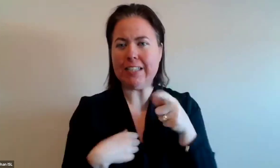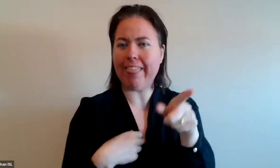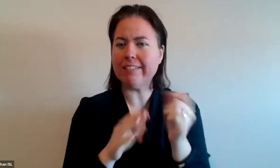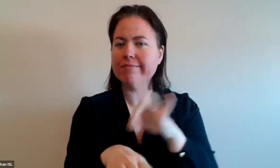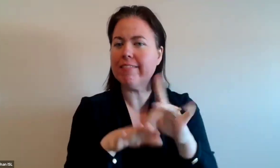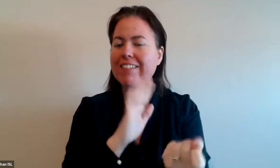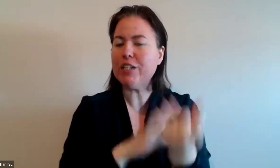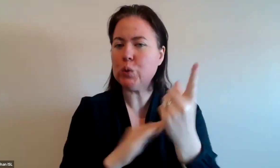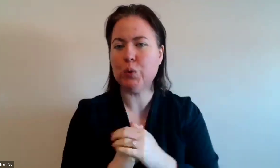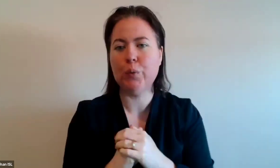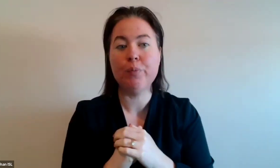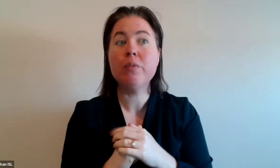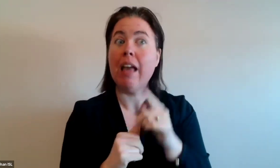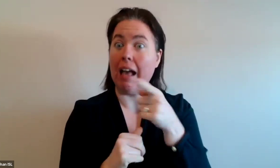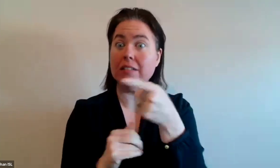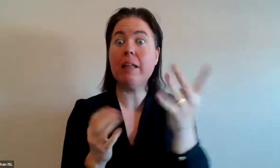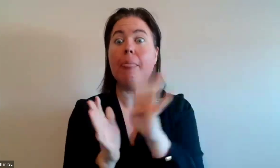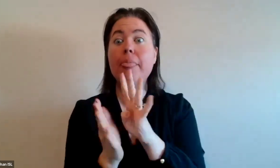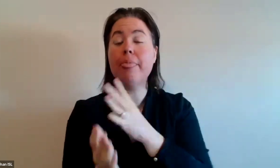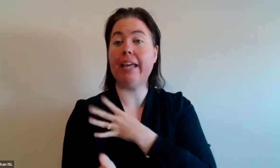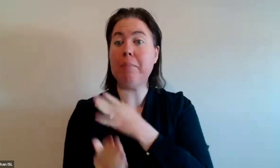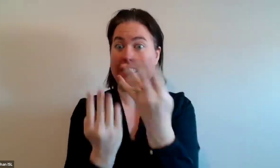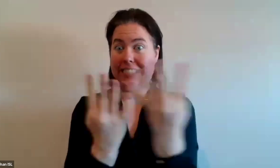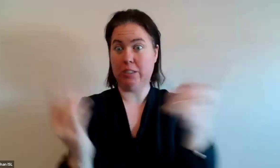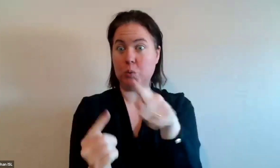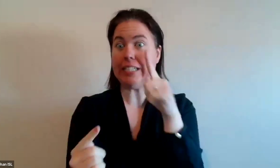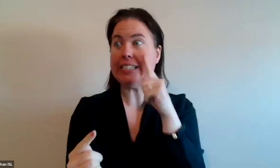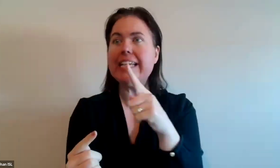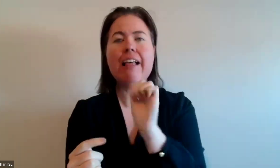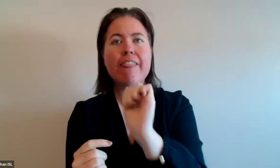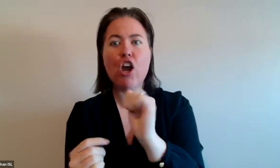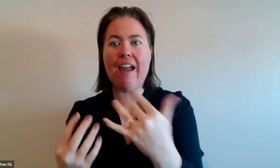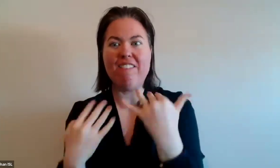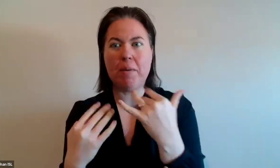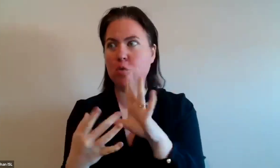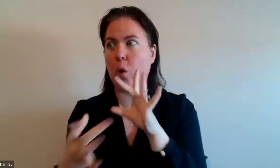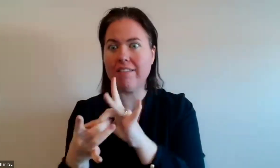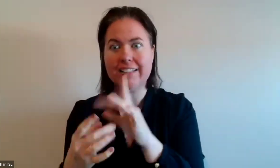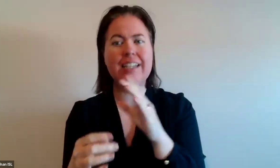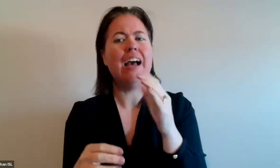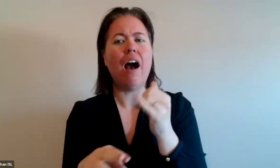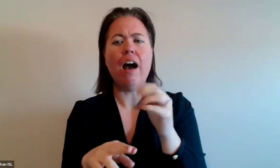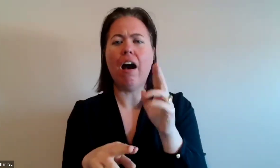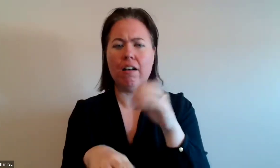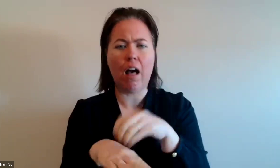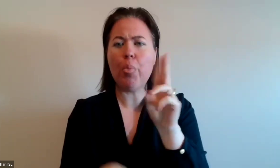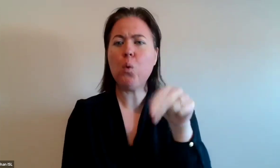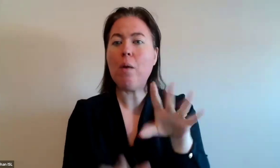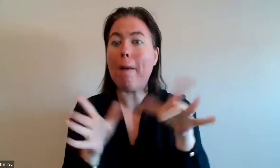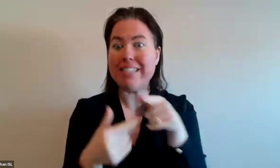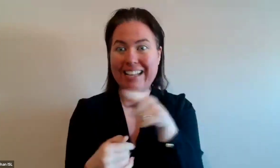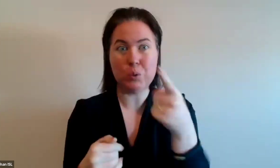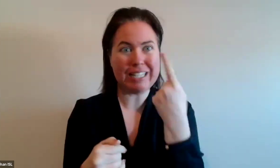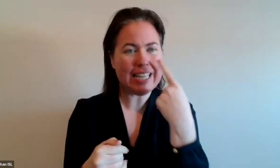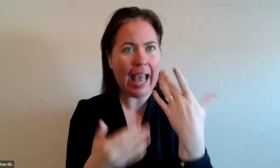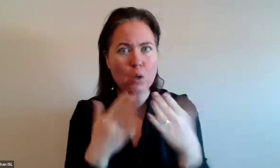their contact information listed as part of their CVs on the UN website, and it's possible to just get in touch directly and share information with them that